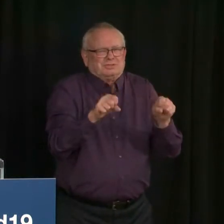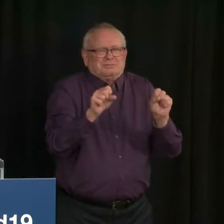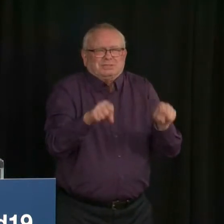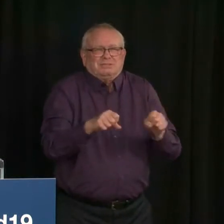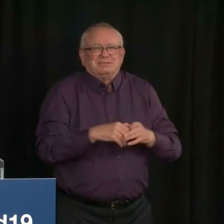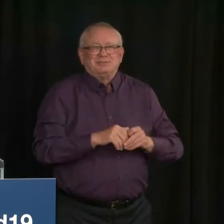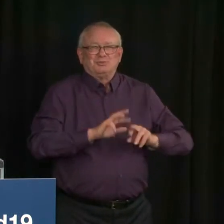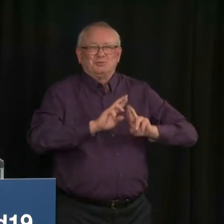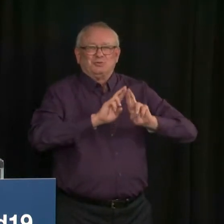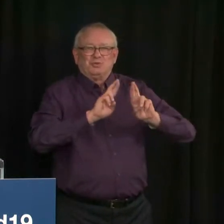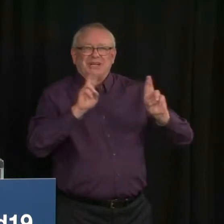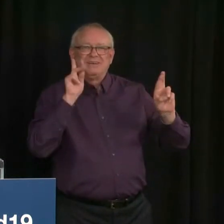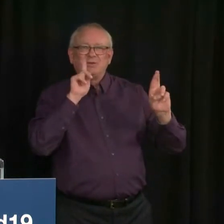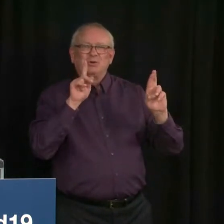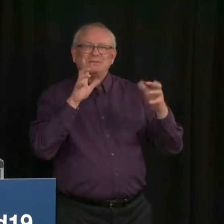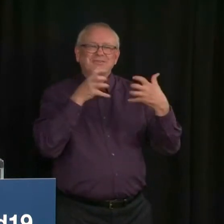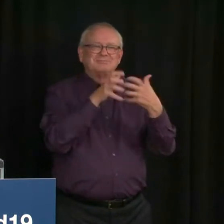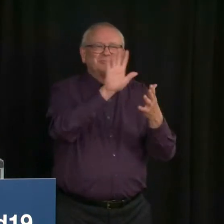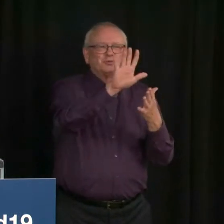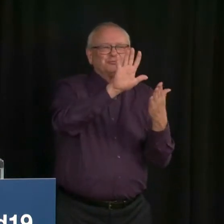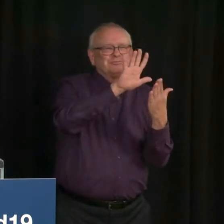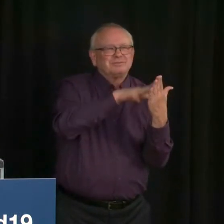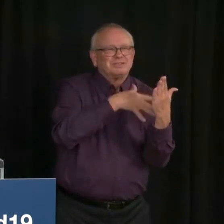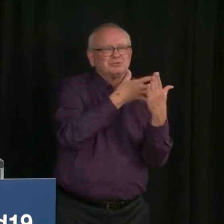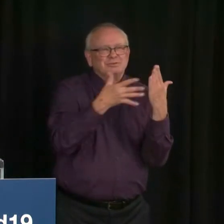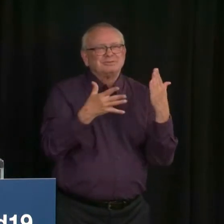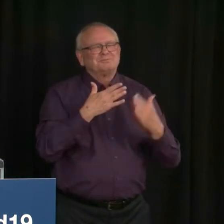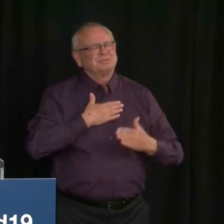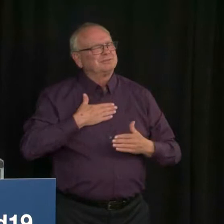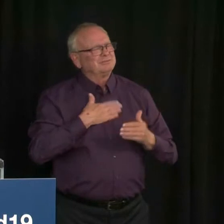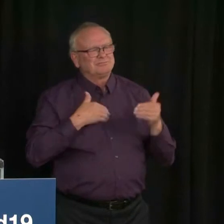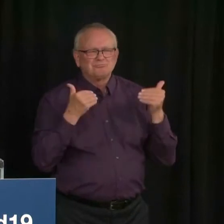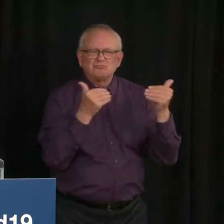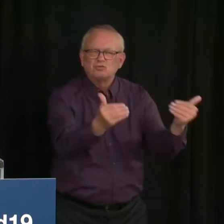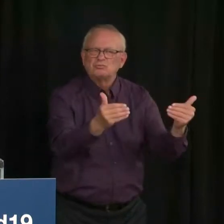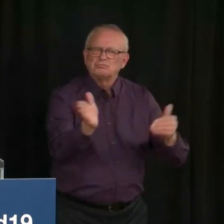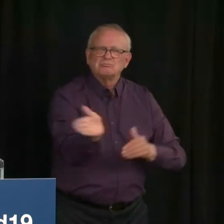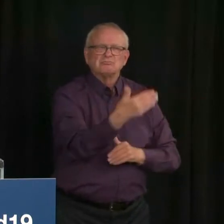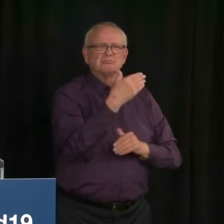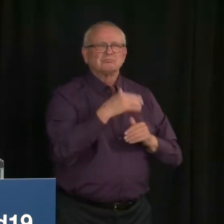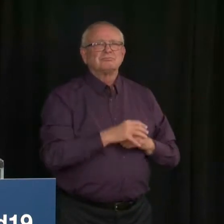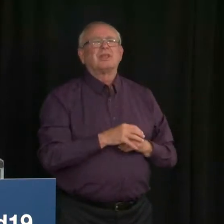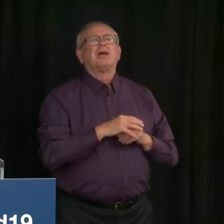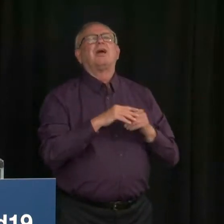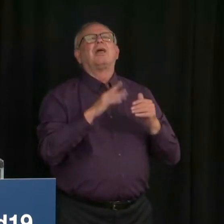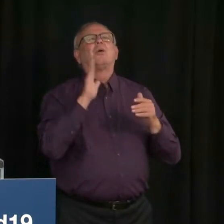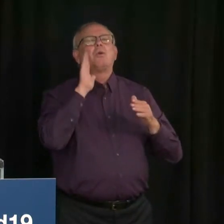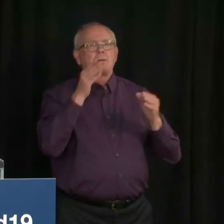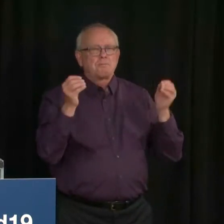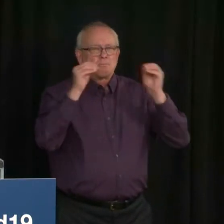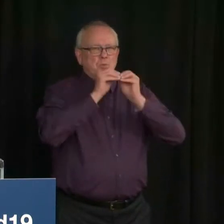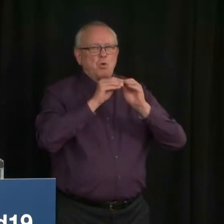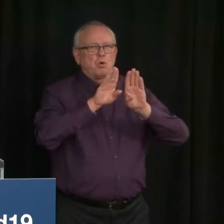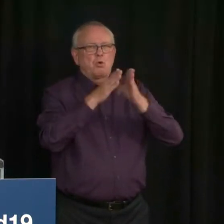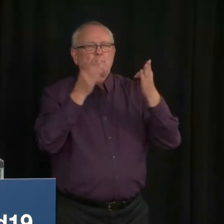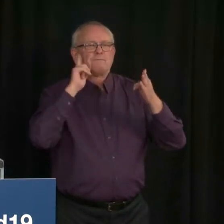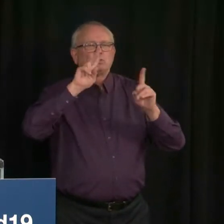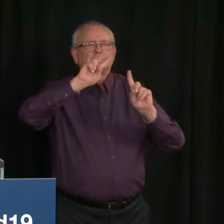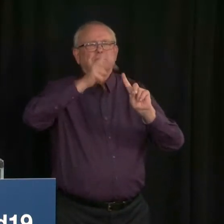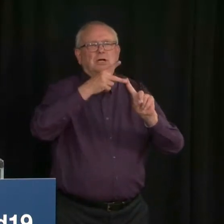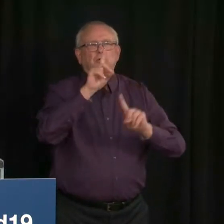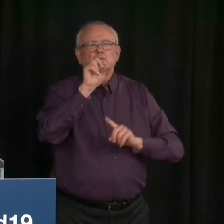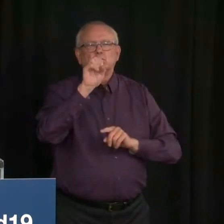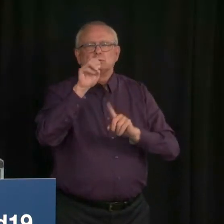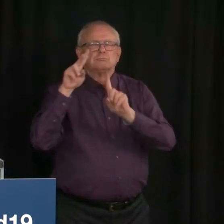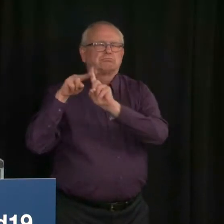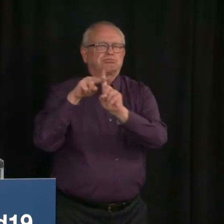find a time and place that's convenient for them before we do open up for additional second dose appointments. Operator, could you put through